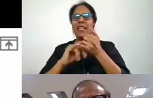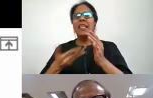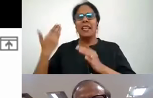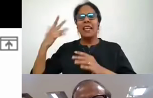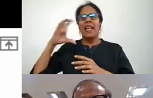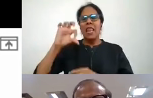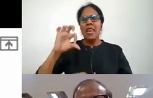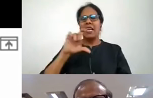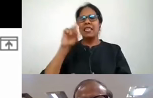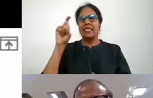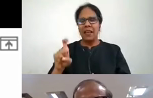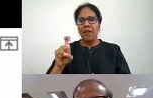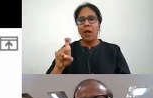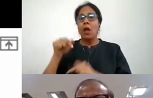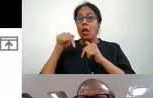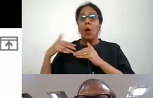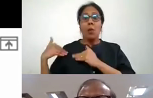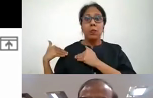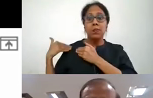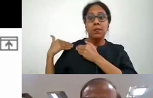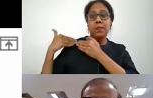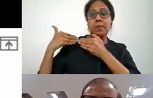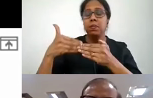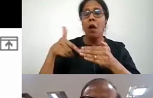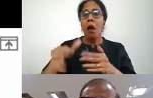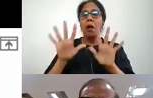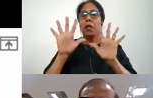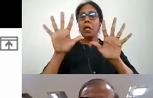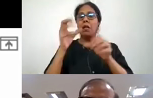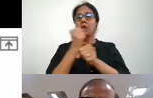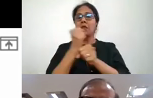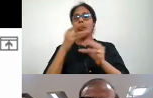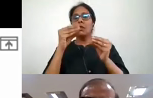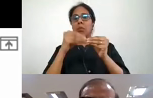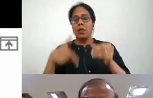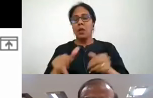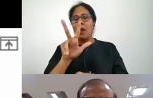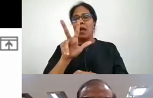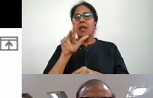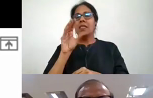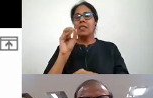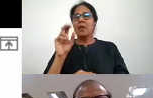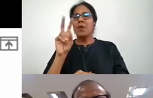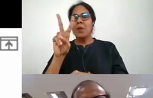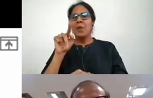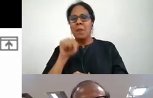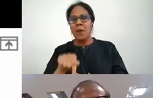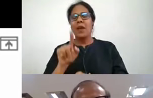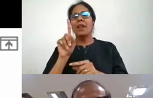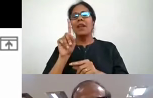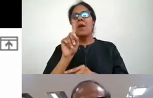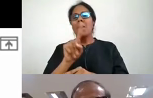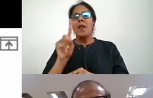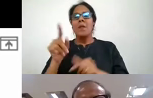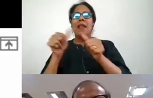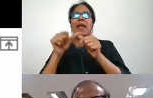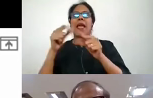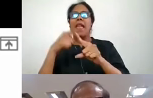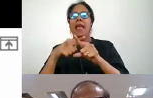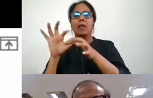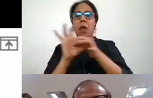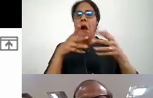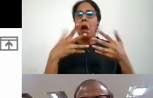it has almost reached 10 Gbps in the latest 802.11 AX and the next generation Wi-Fi standard